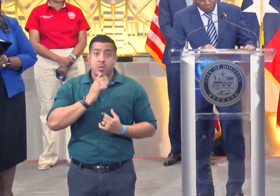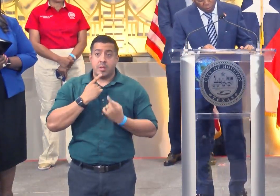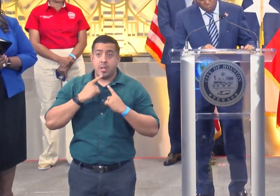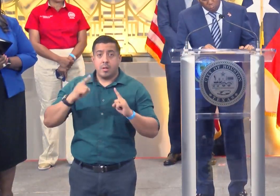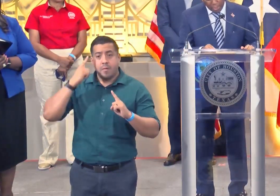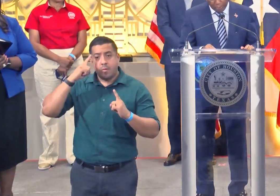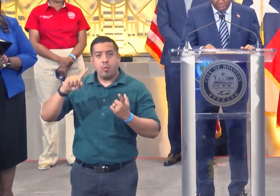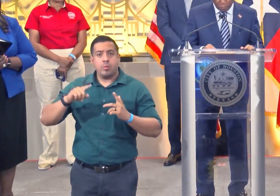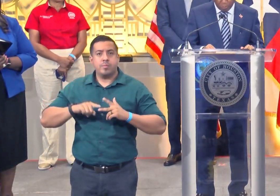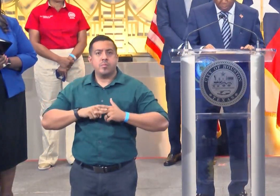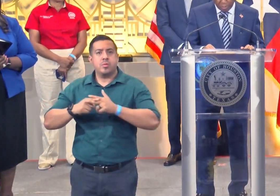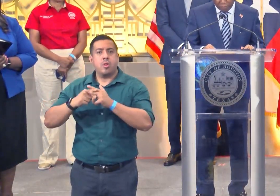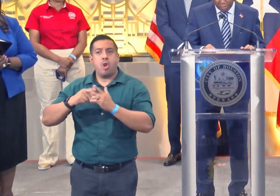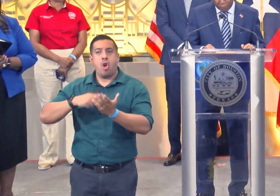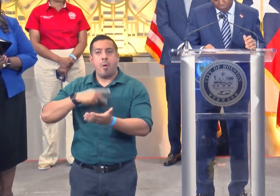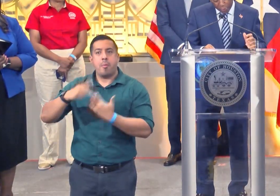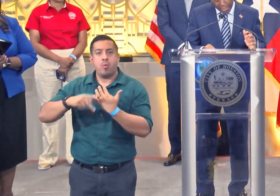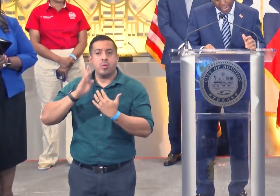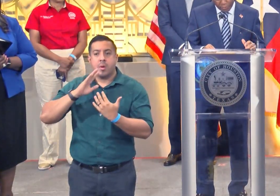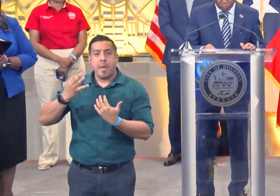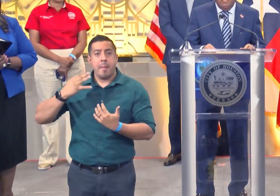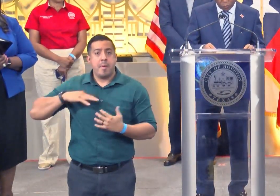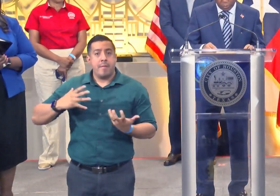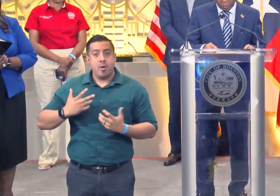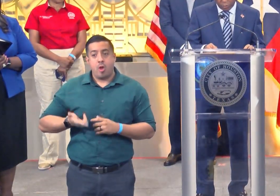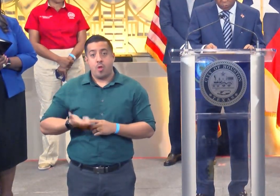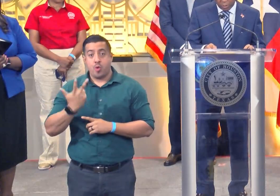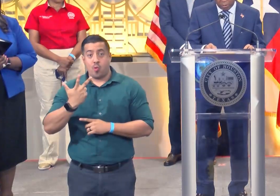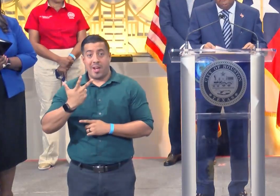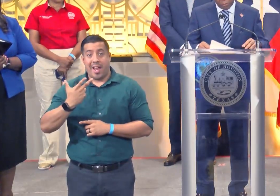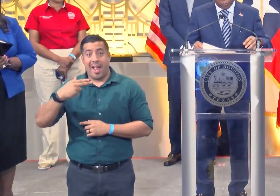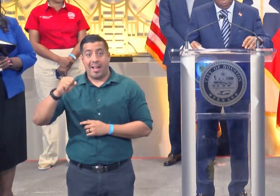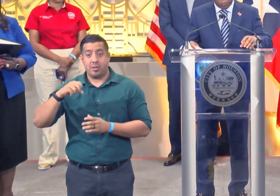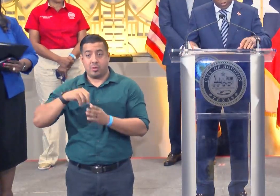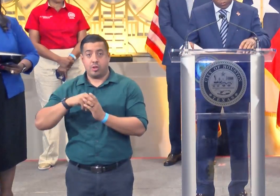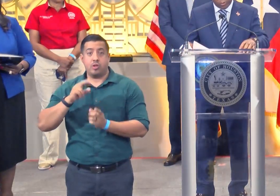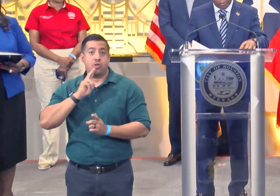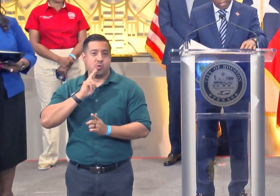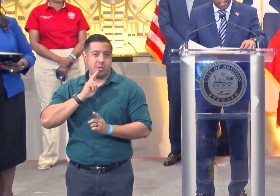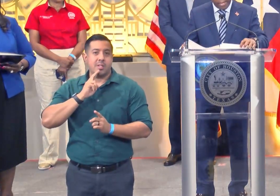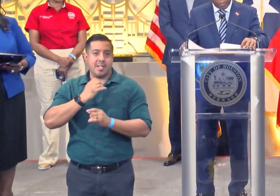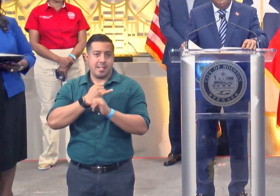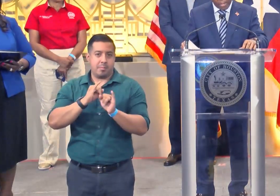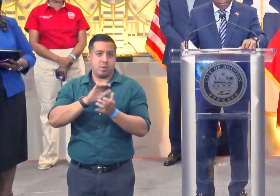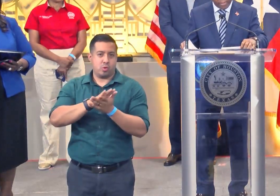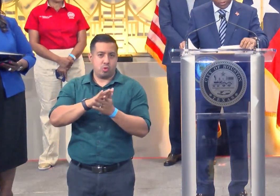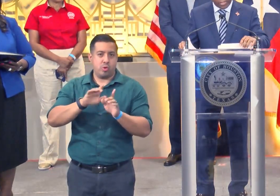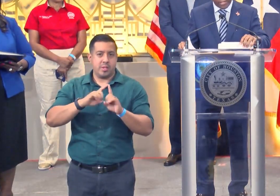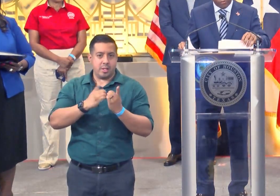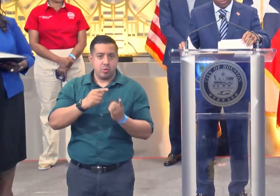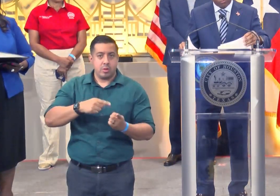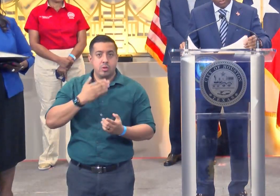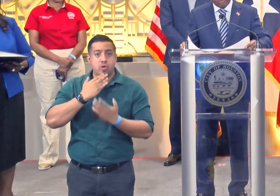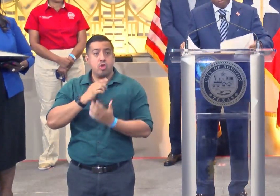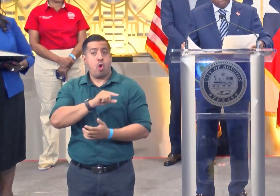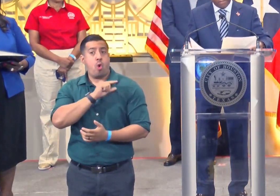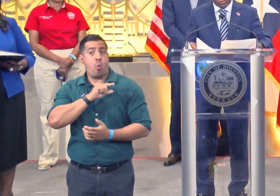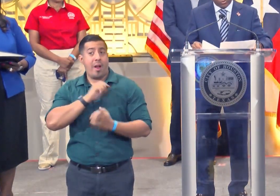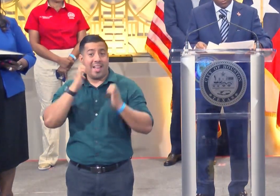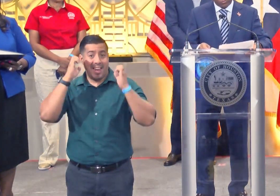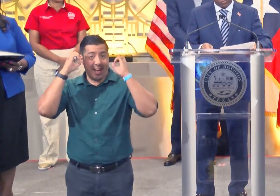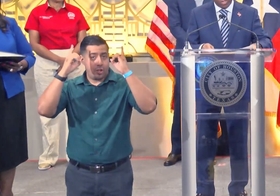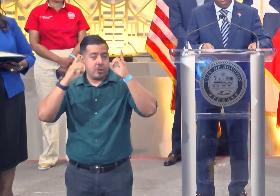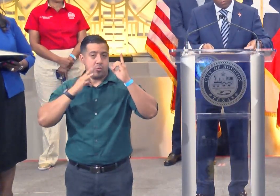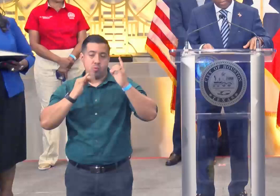launch of a program that will benefit three high schools in the Houston Independent School District. A quality education is one of the